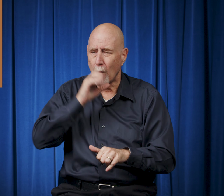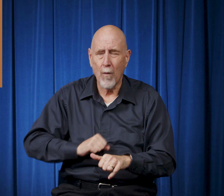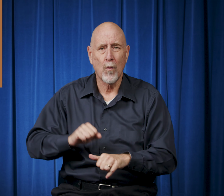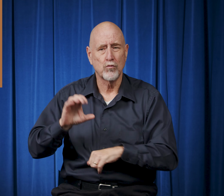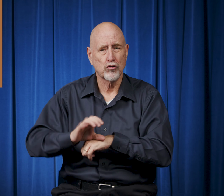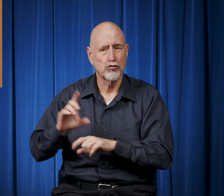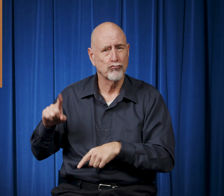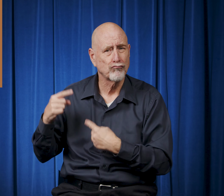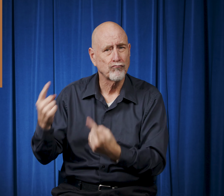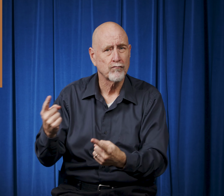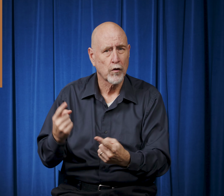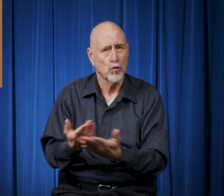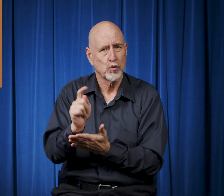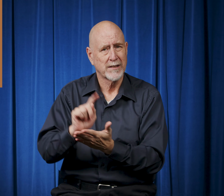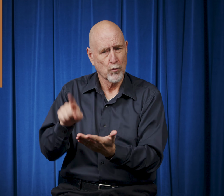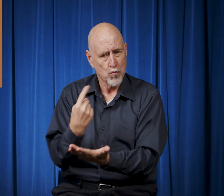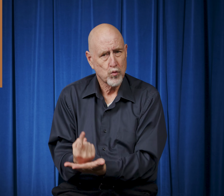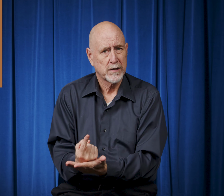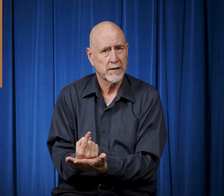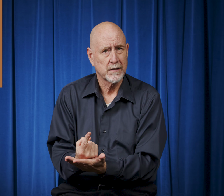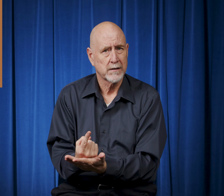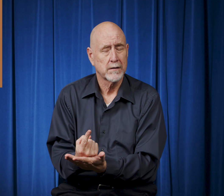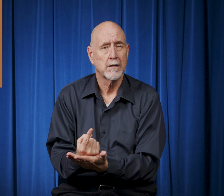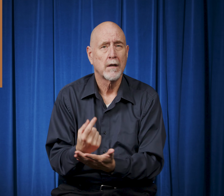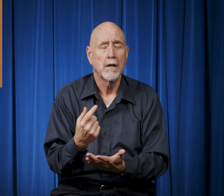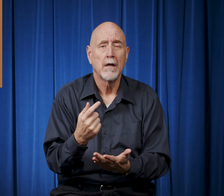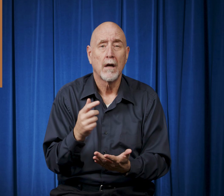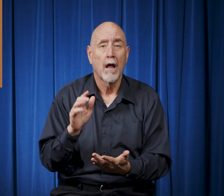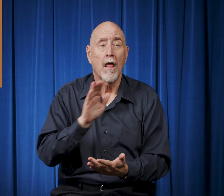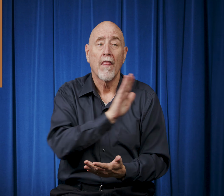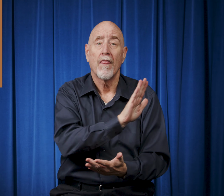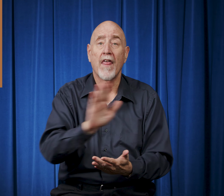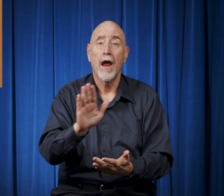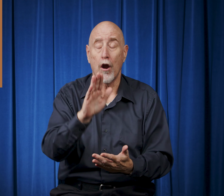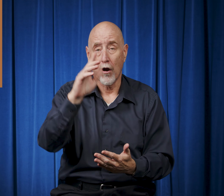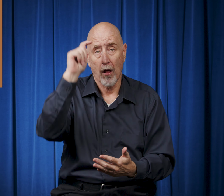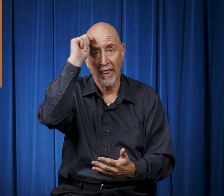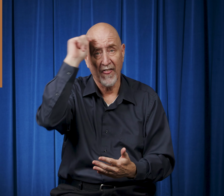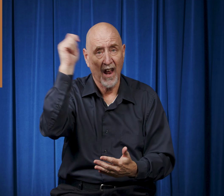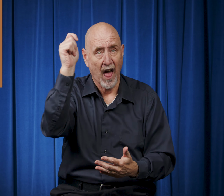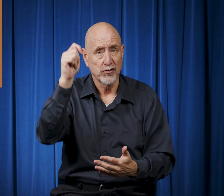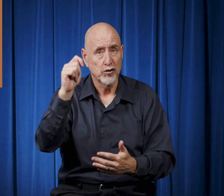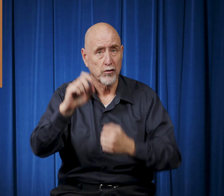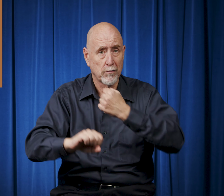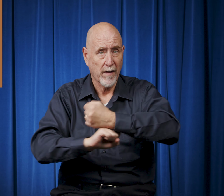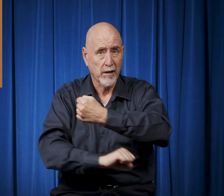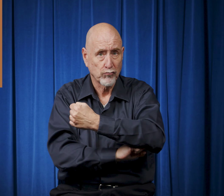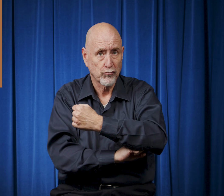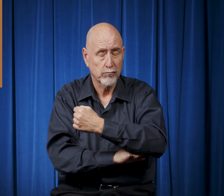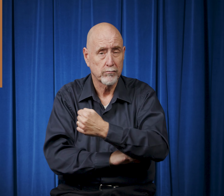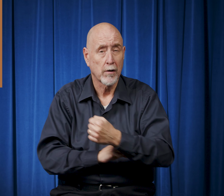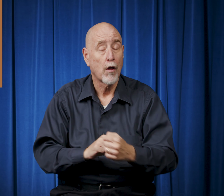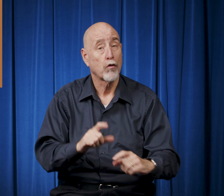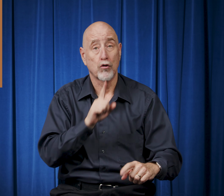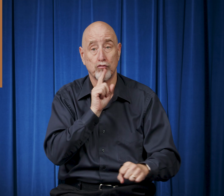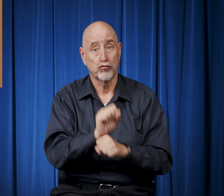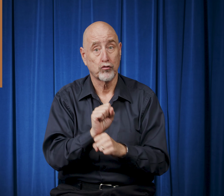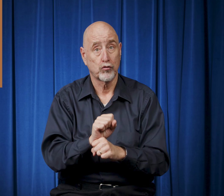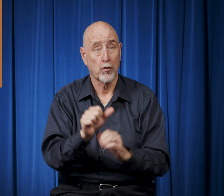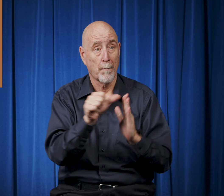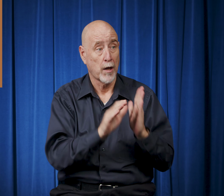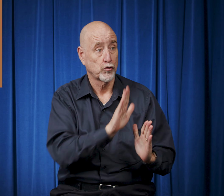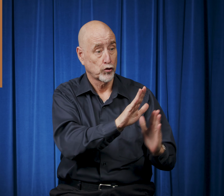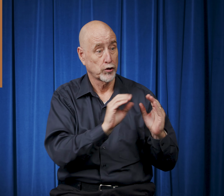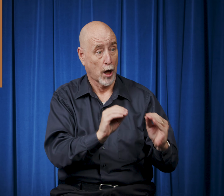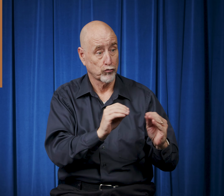in the New Testament. And with this as their theological foundation, the simple, true doctrine of the apostles became